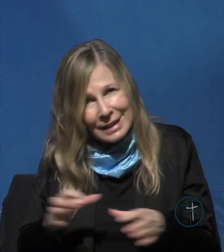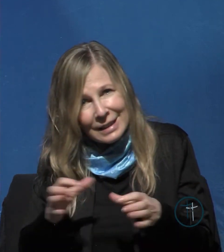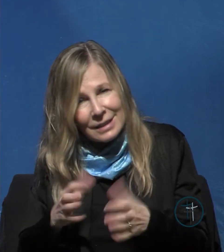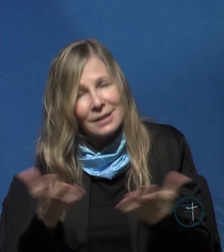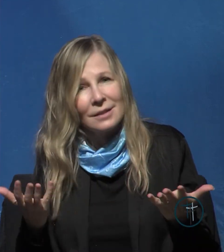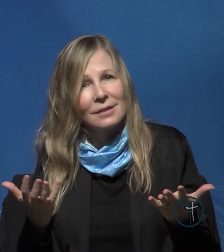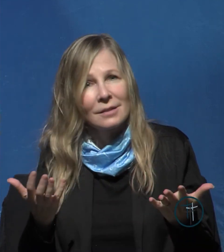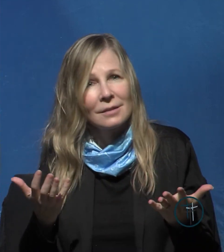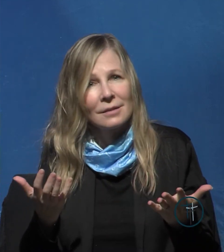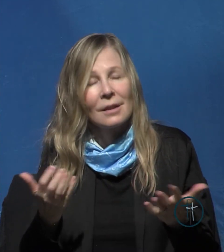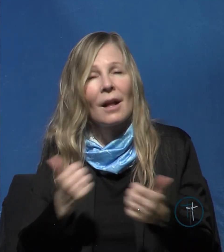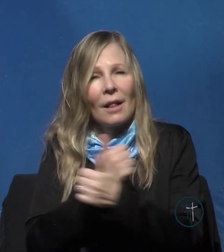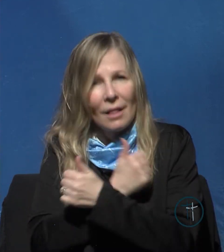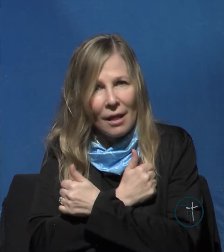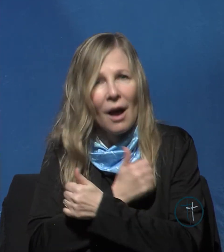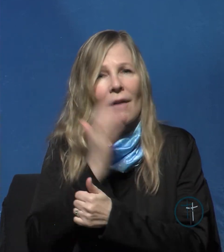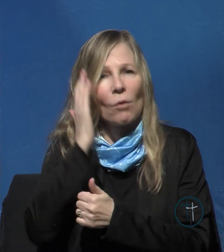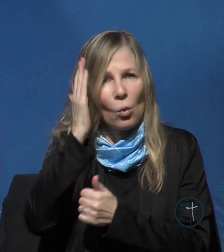action.